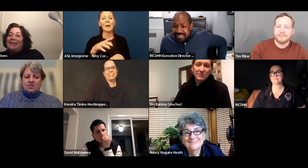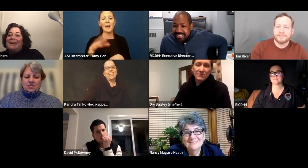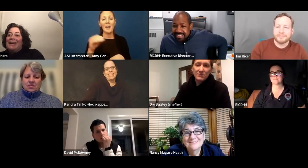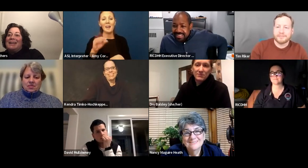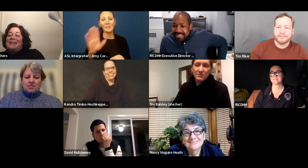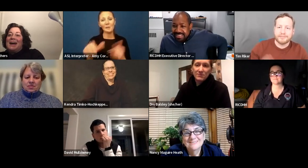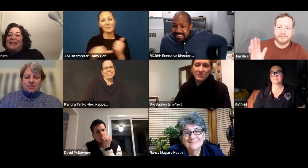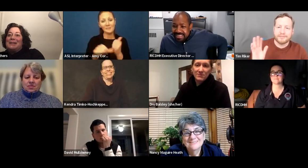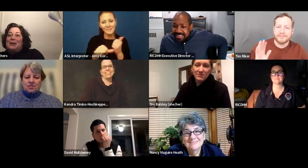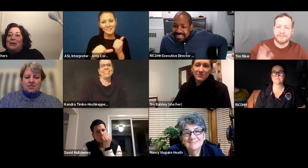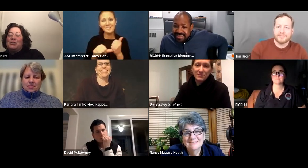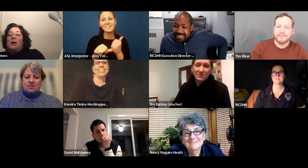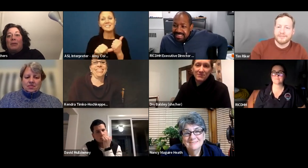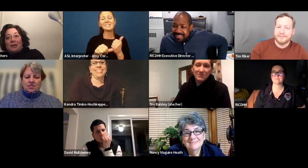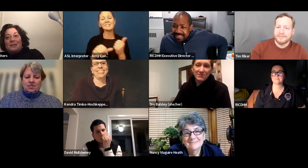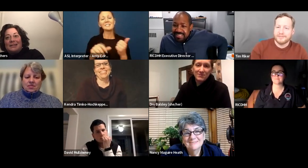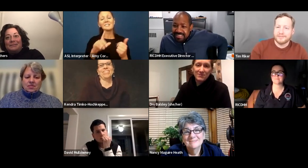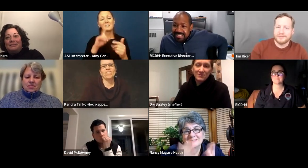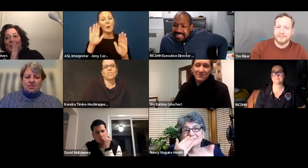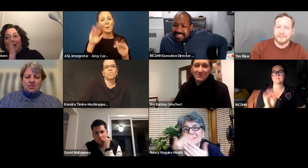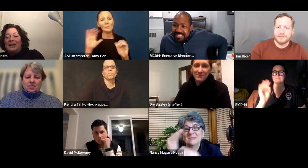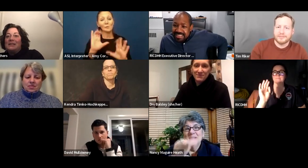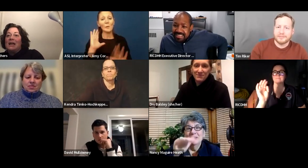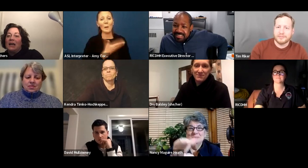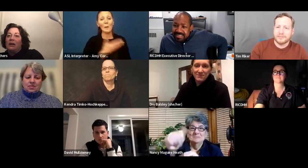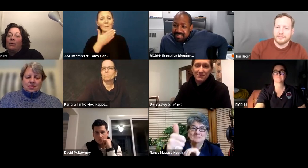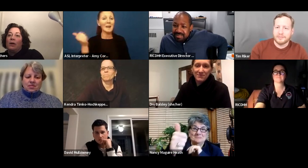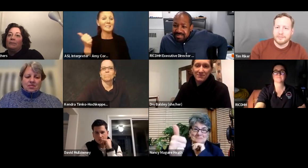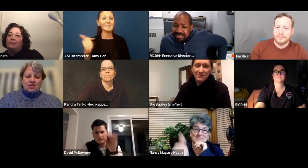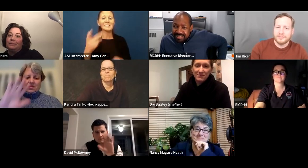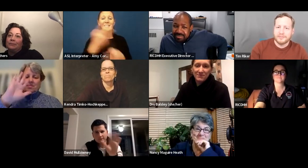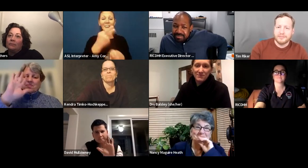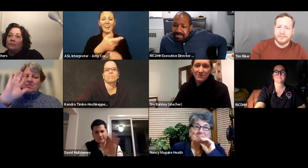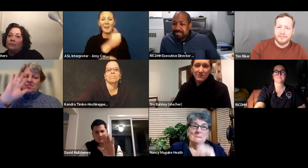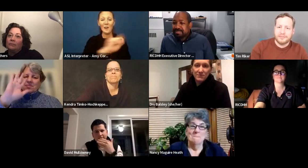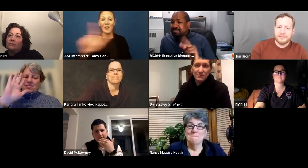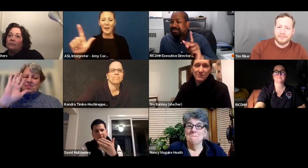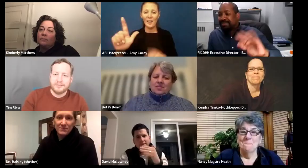And let's all do our best, okay? Take care, everyone.